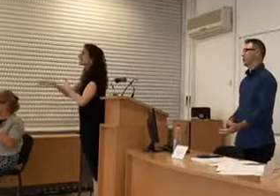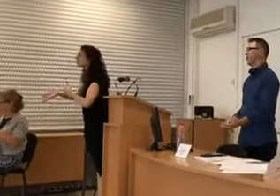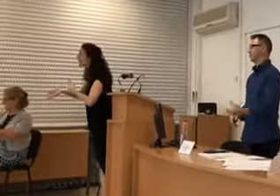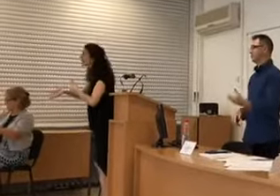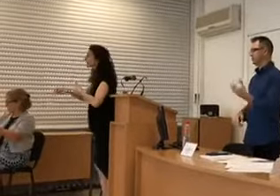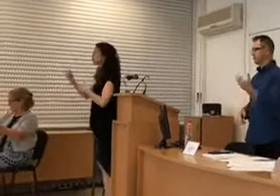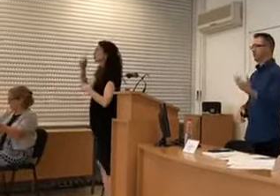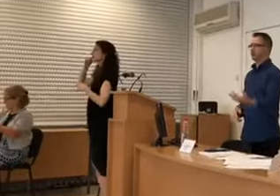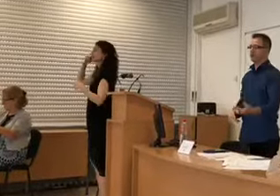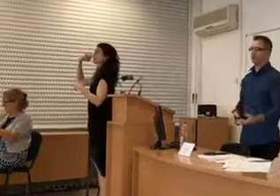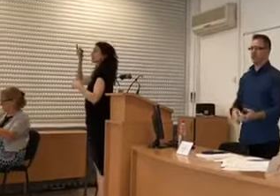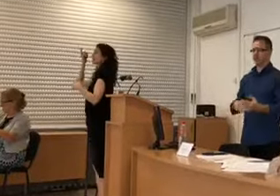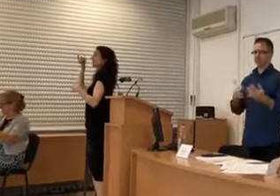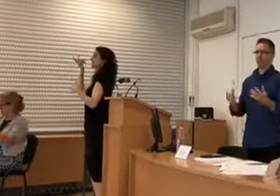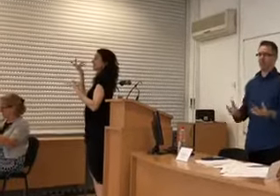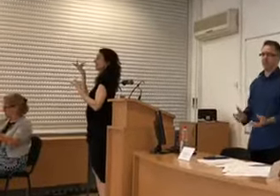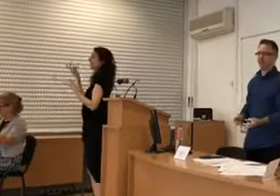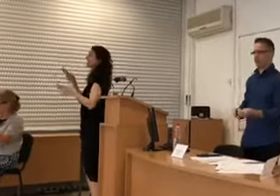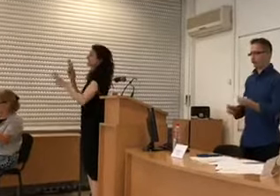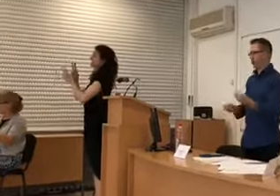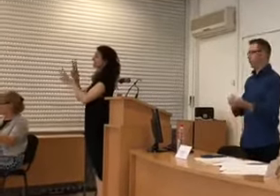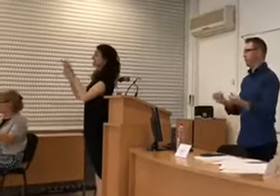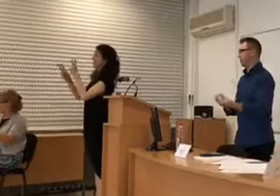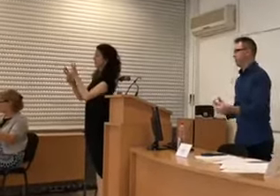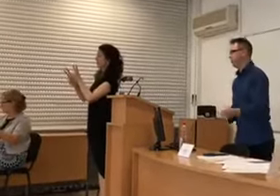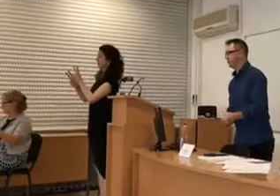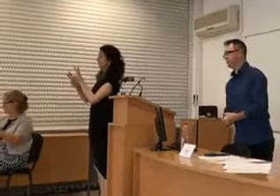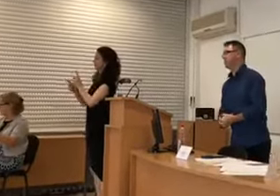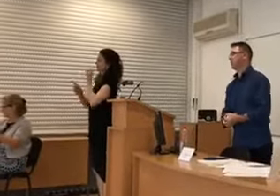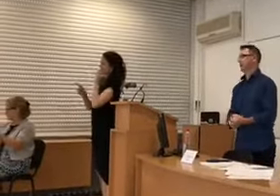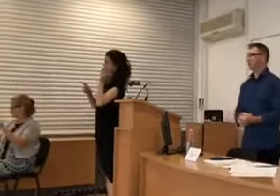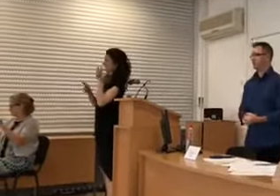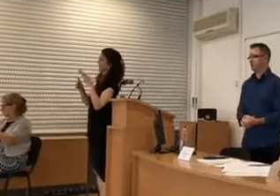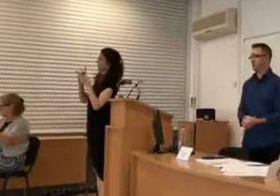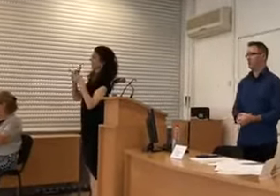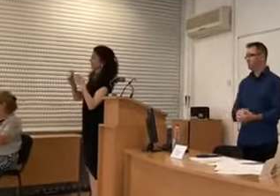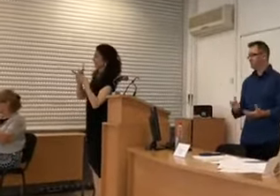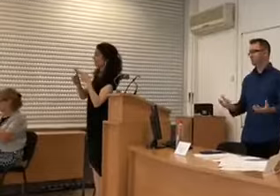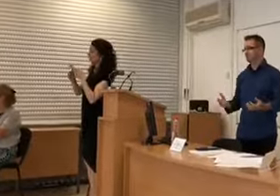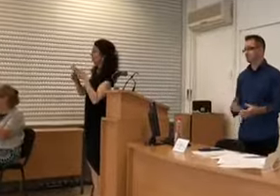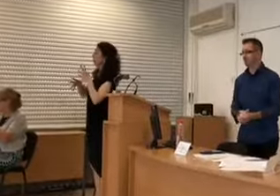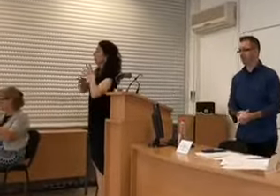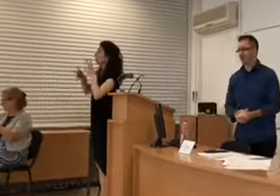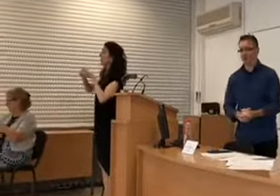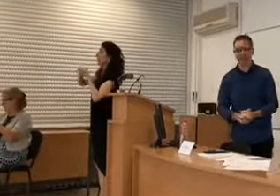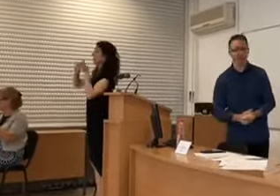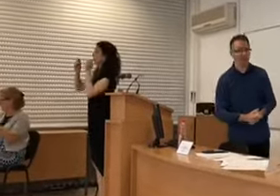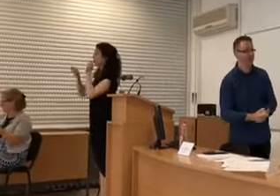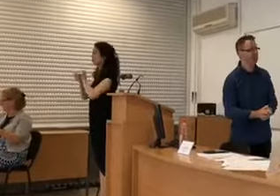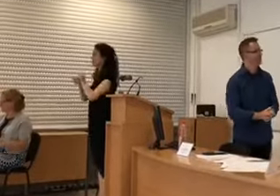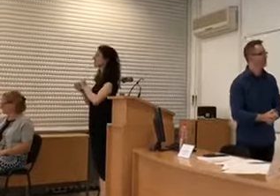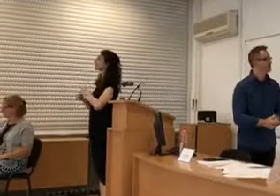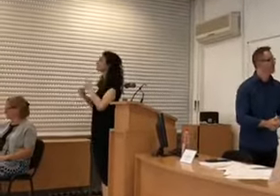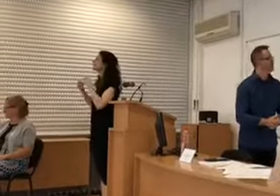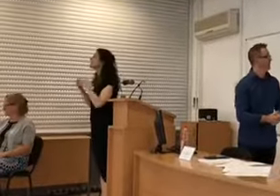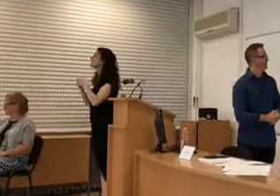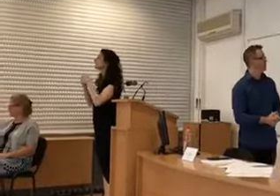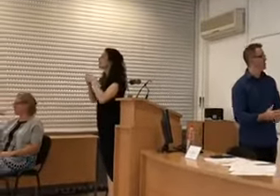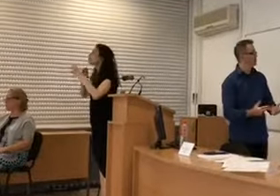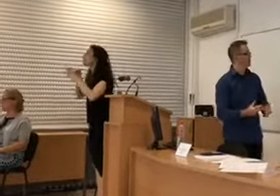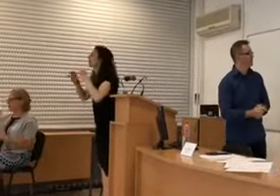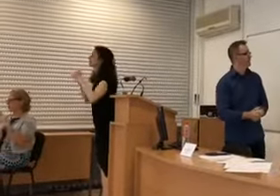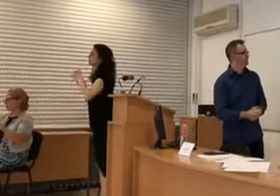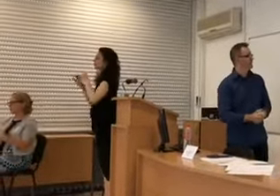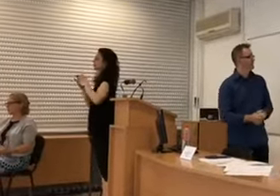marriage, Tinder is the second biggest change in human interaction, so, comparable with the